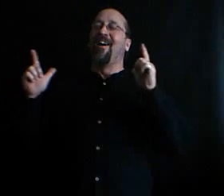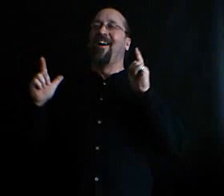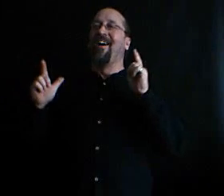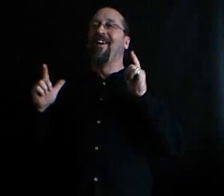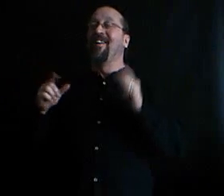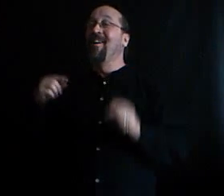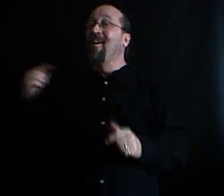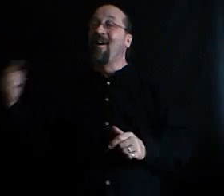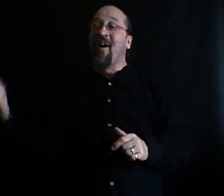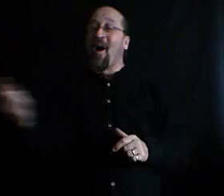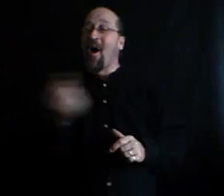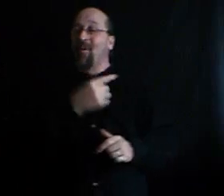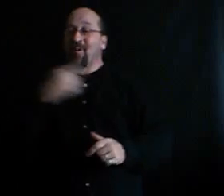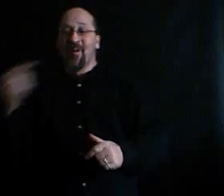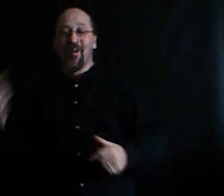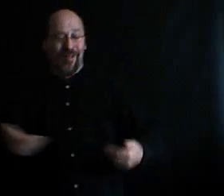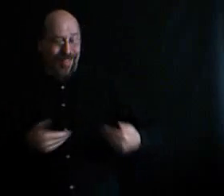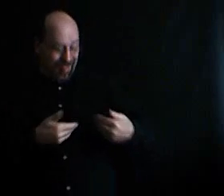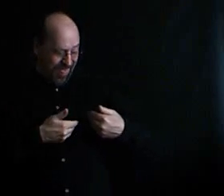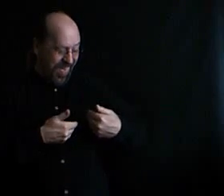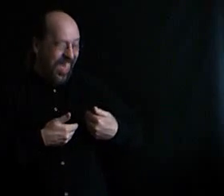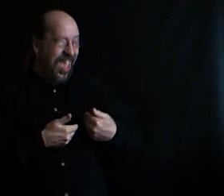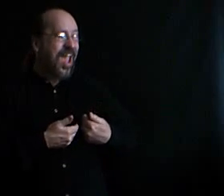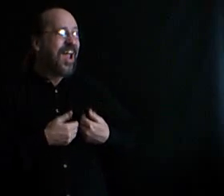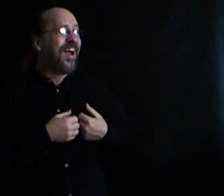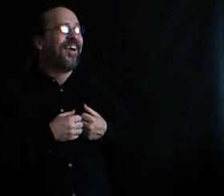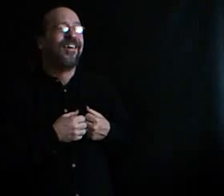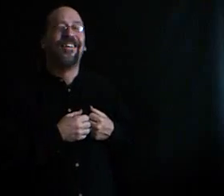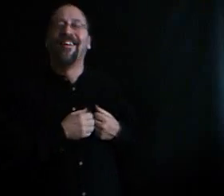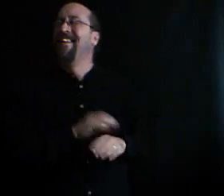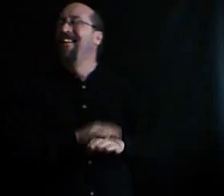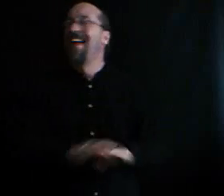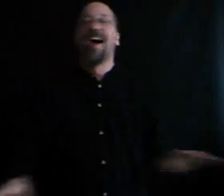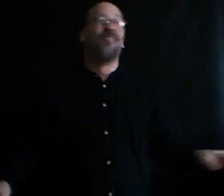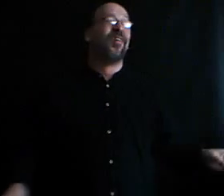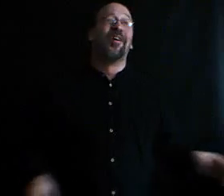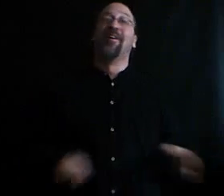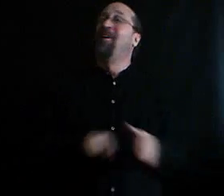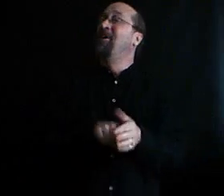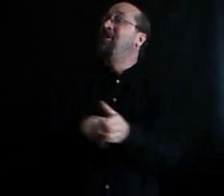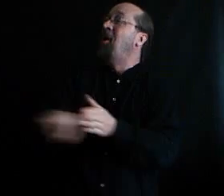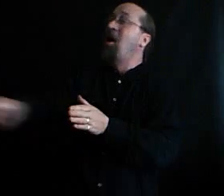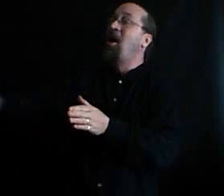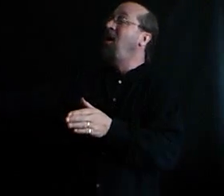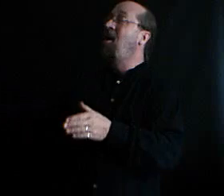always there, never gone.